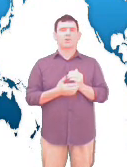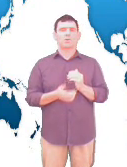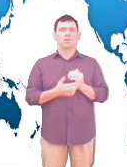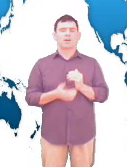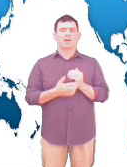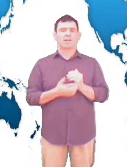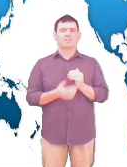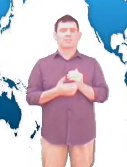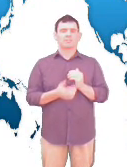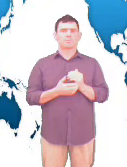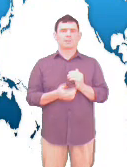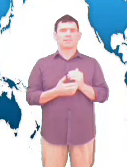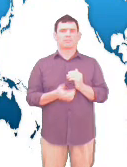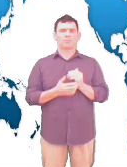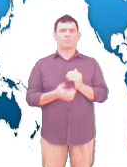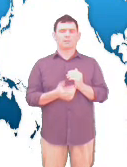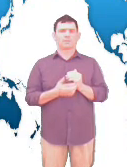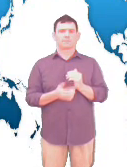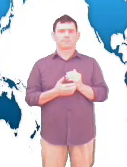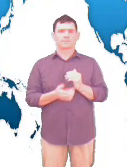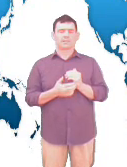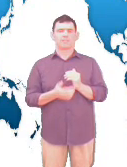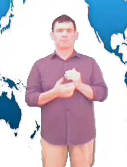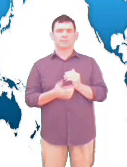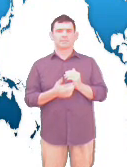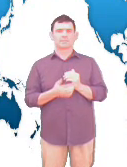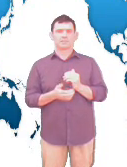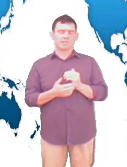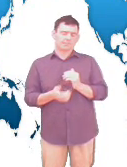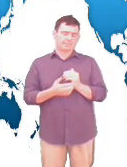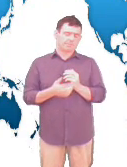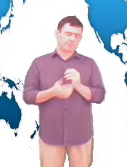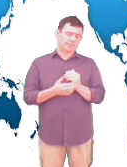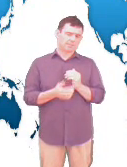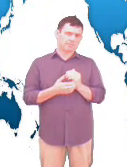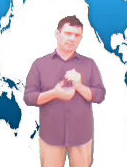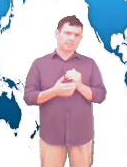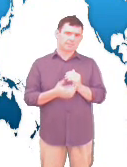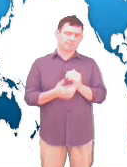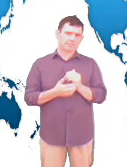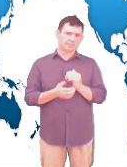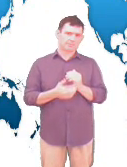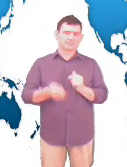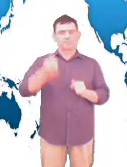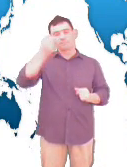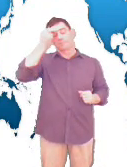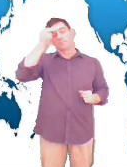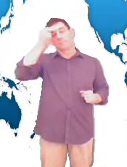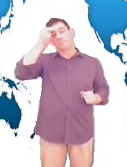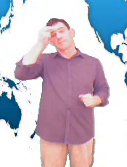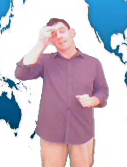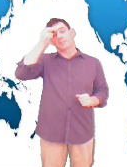though I have that number of that roadblock that I have built, I deeply and completely accept myself. That